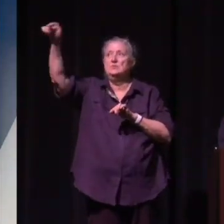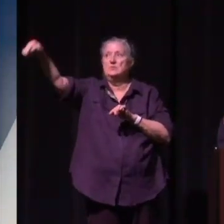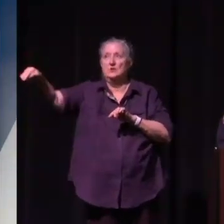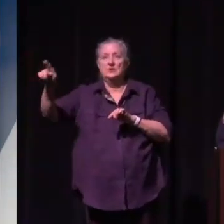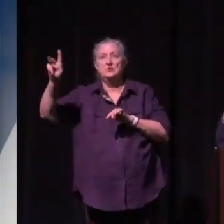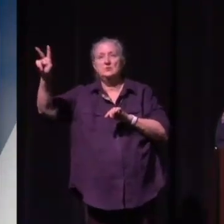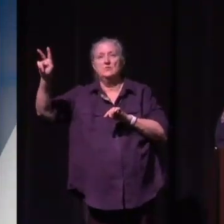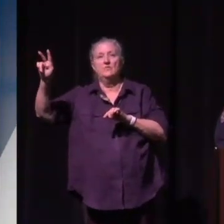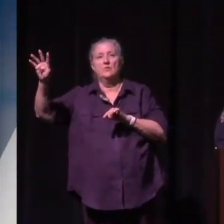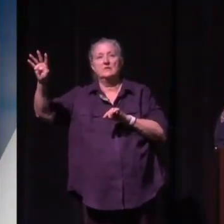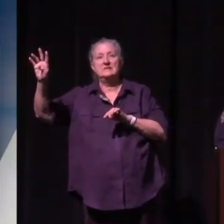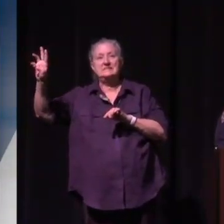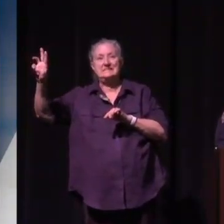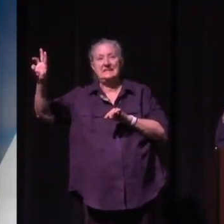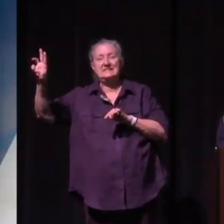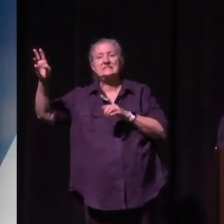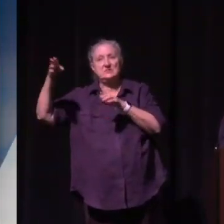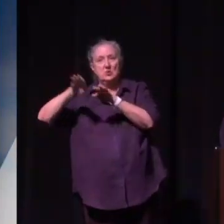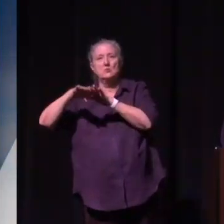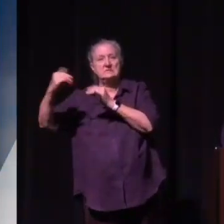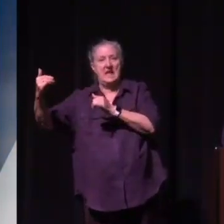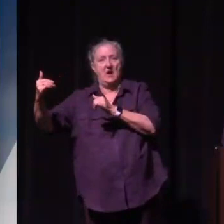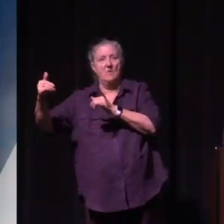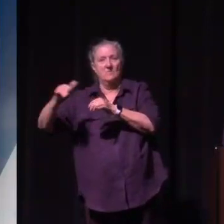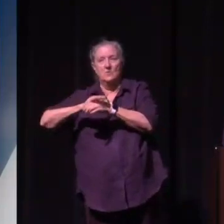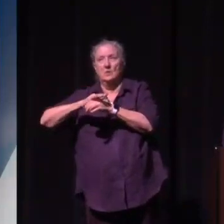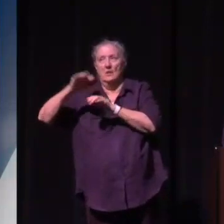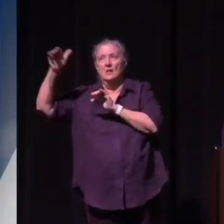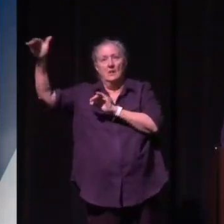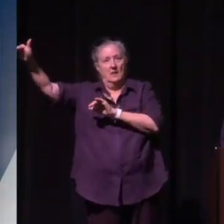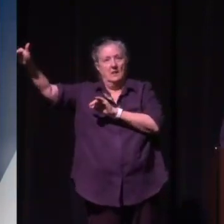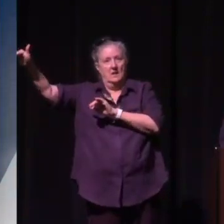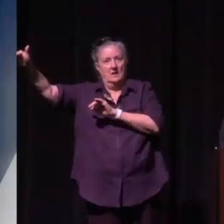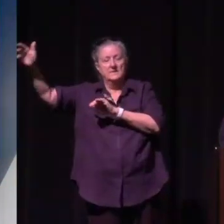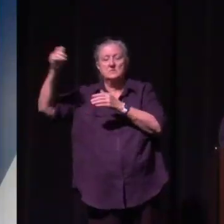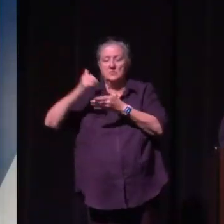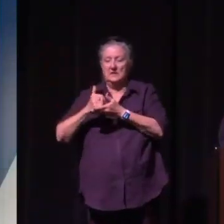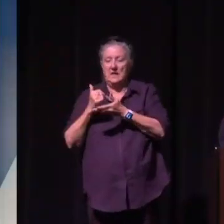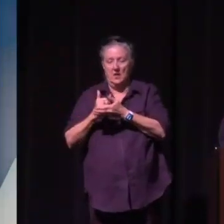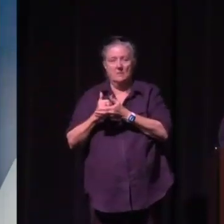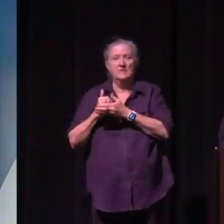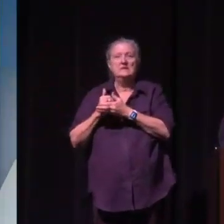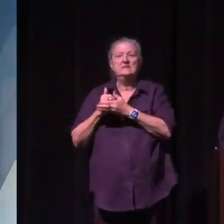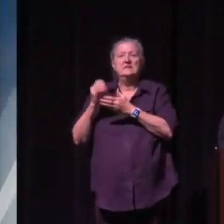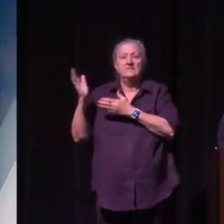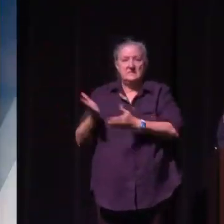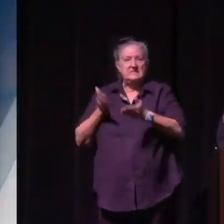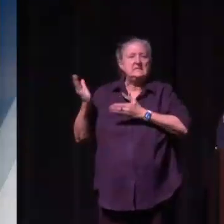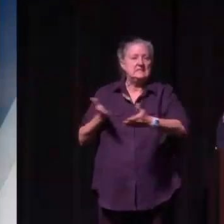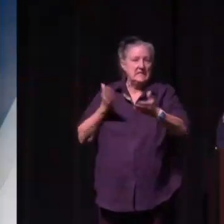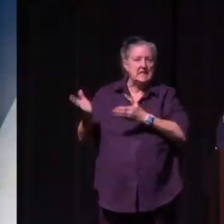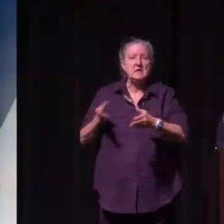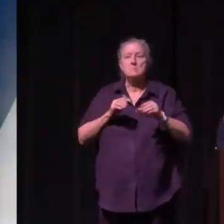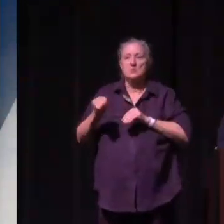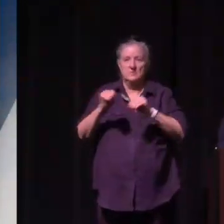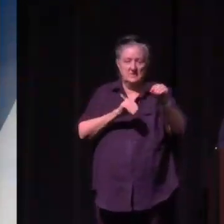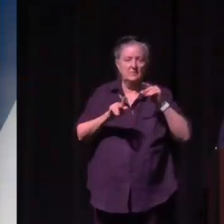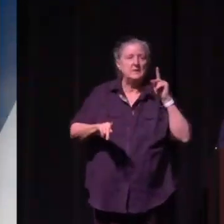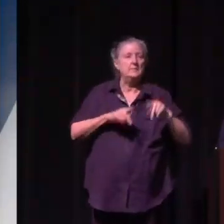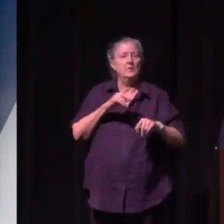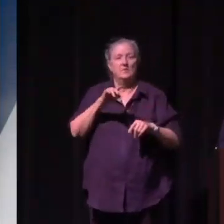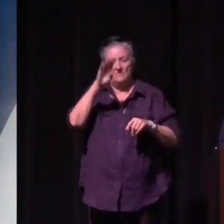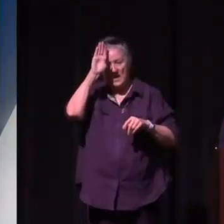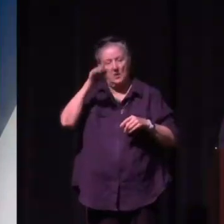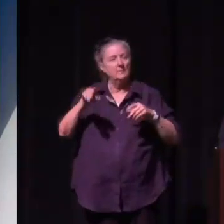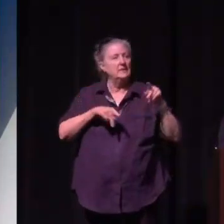246 indefinitely at this time. This will help facilitate movement of fire personnel